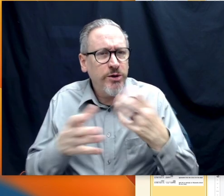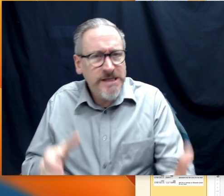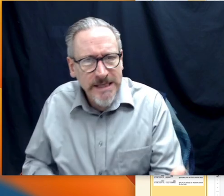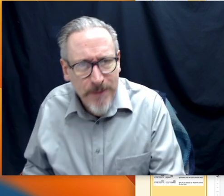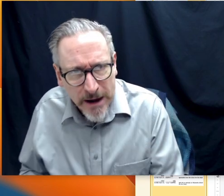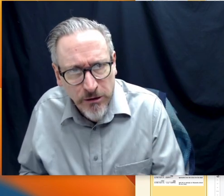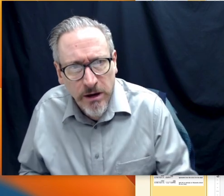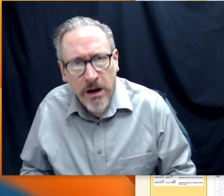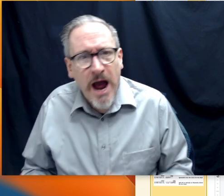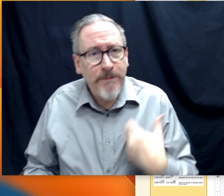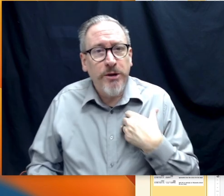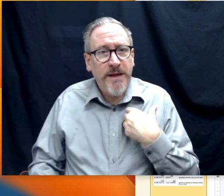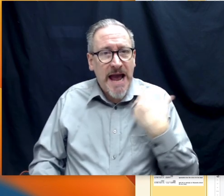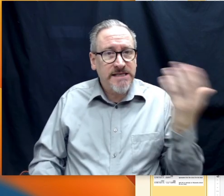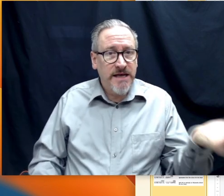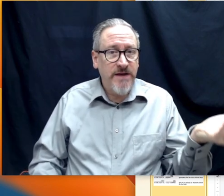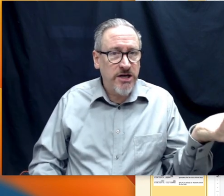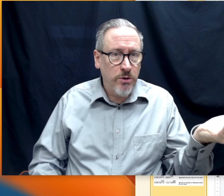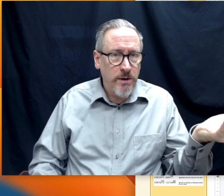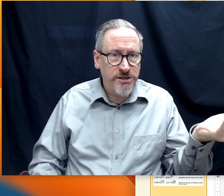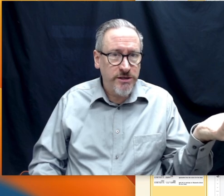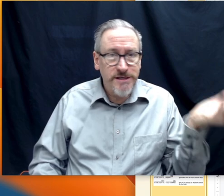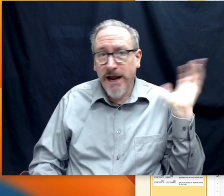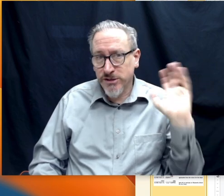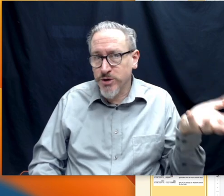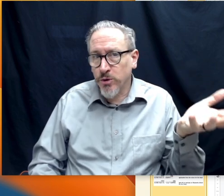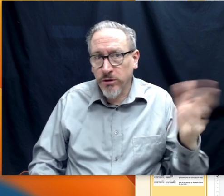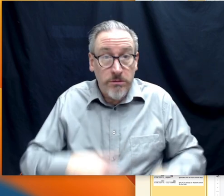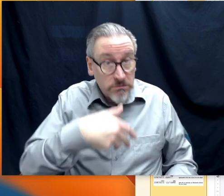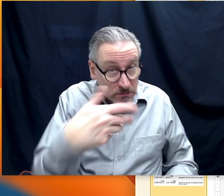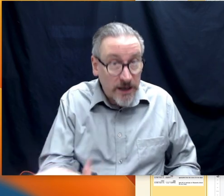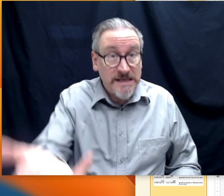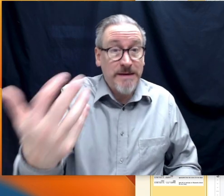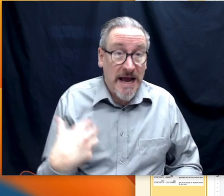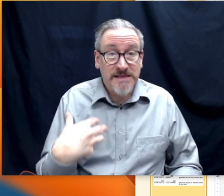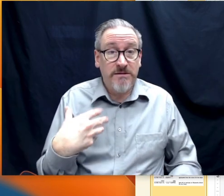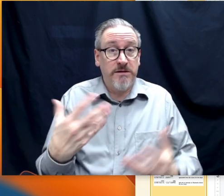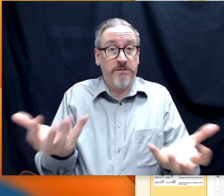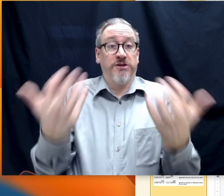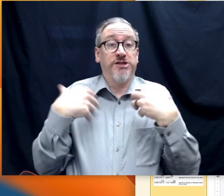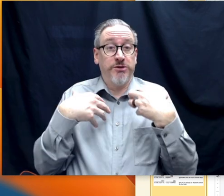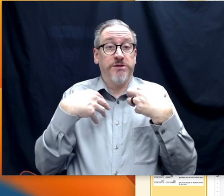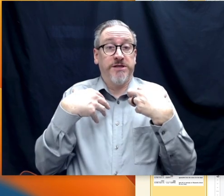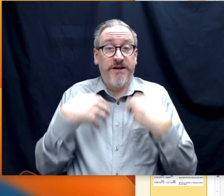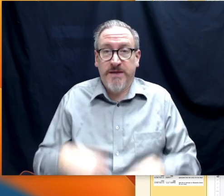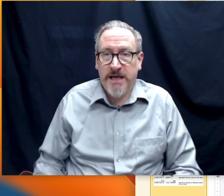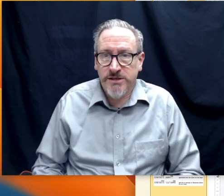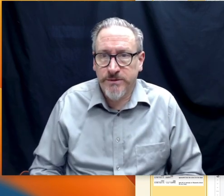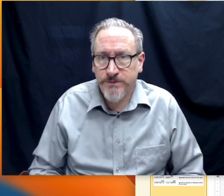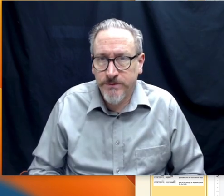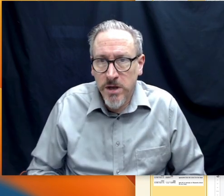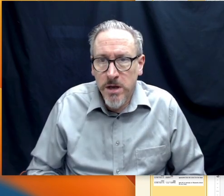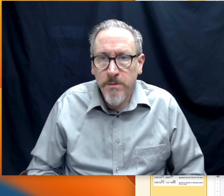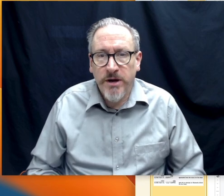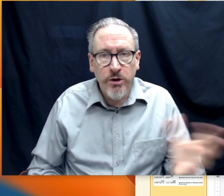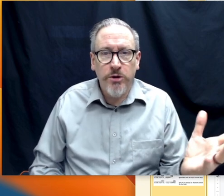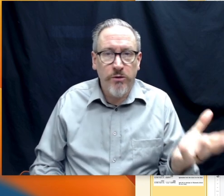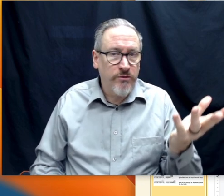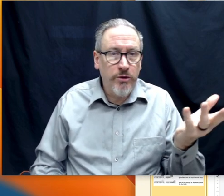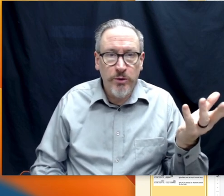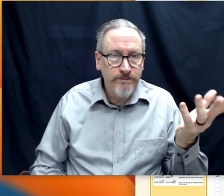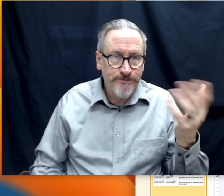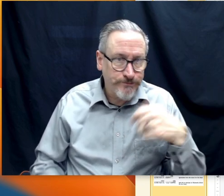So you can see the pattern. I'm going to be asking the actual questions, not as rhetorical, because I'd be asking the students to give me the answer. But